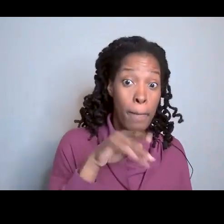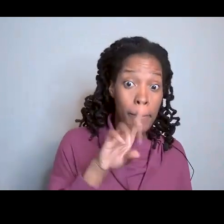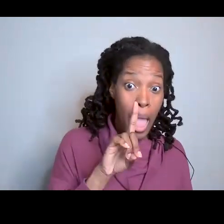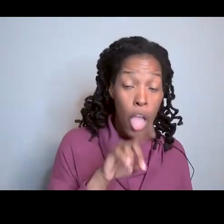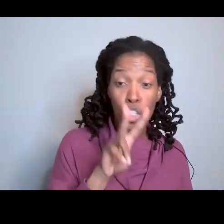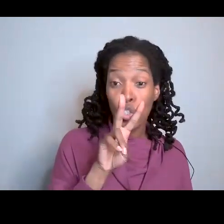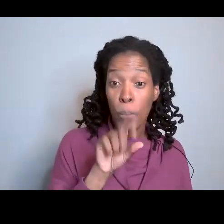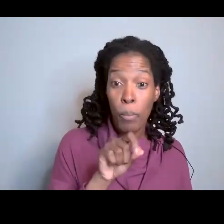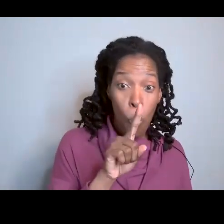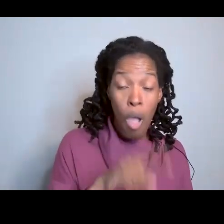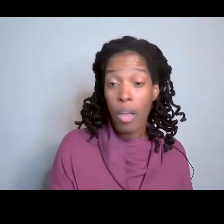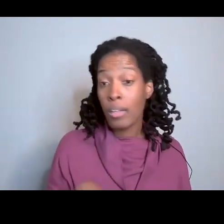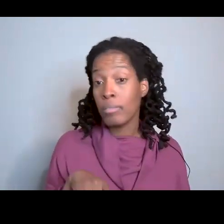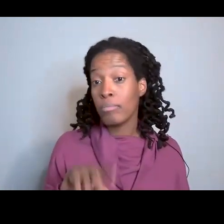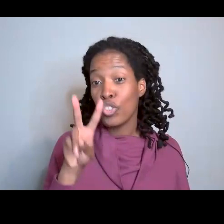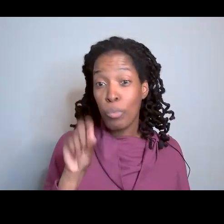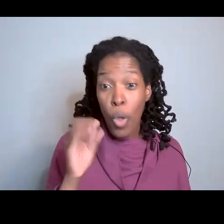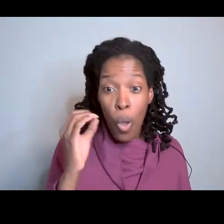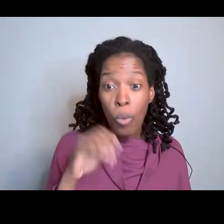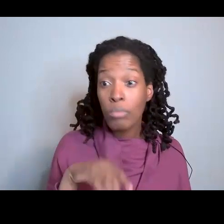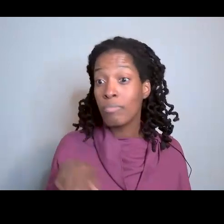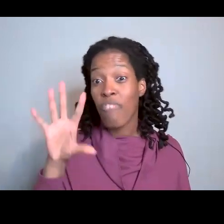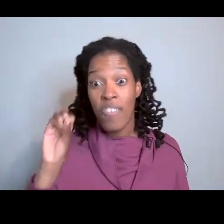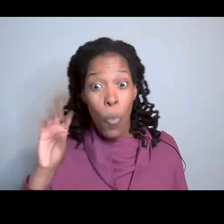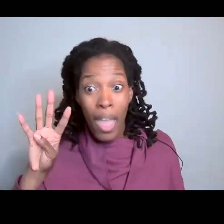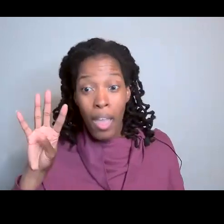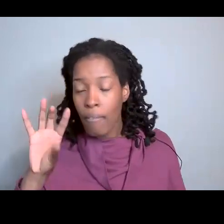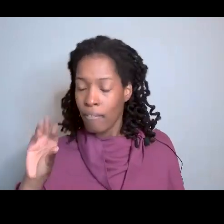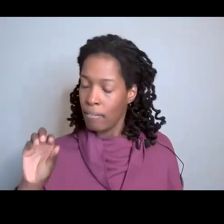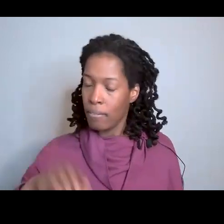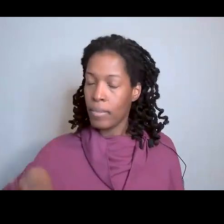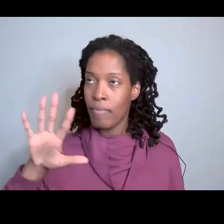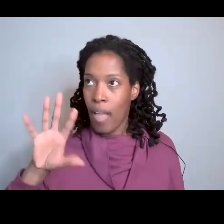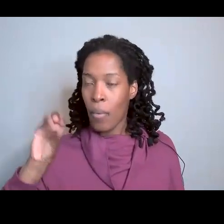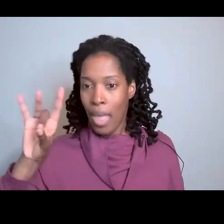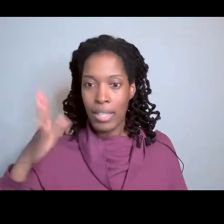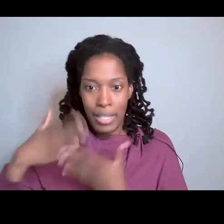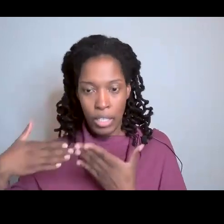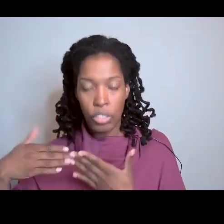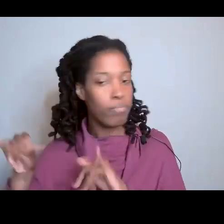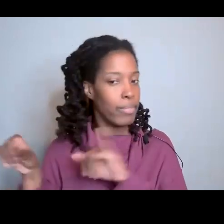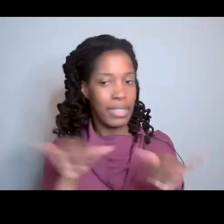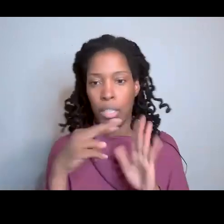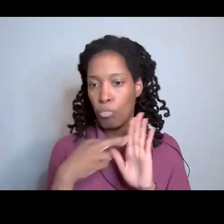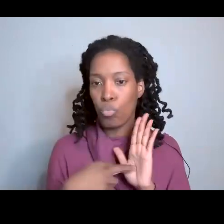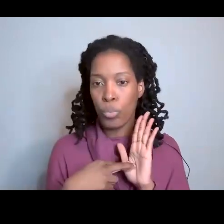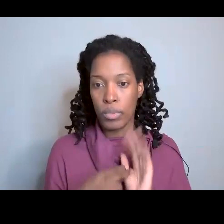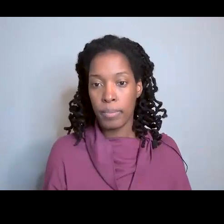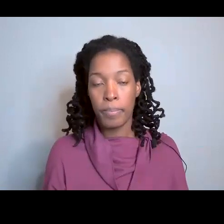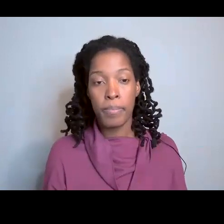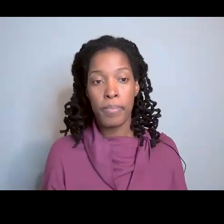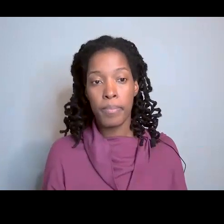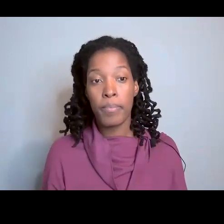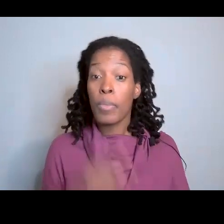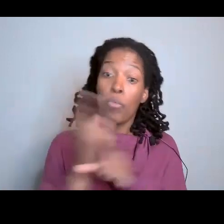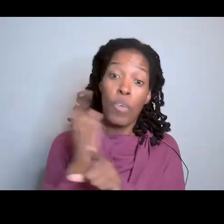section 508, you have the same rules. For regular text, let's say 12